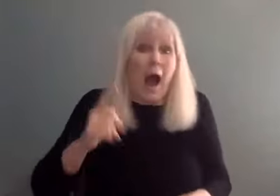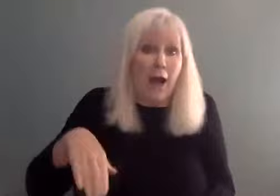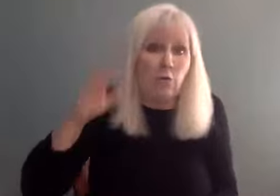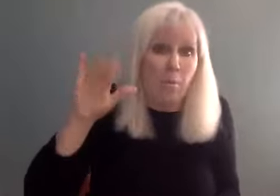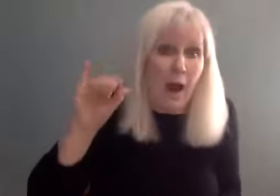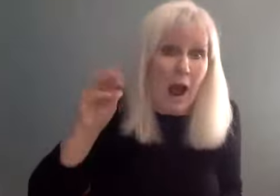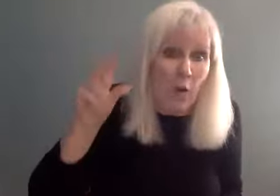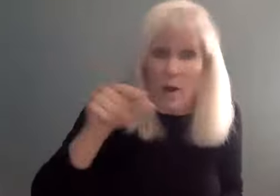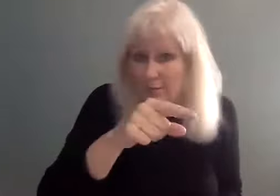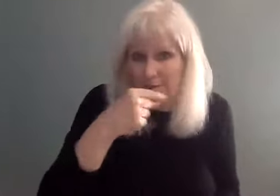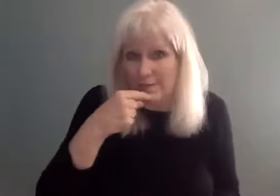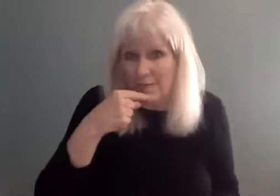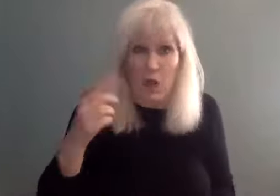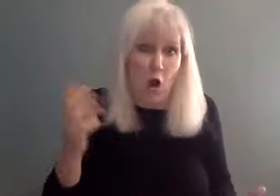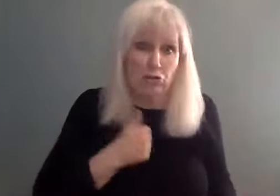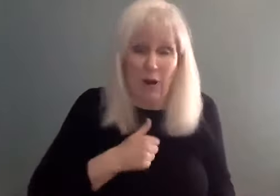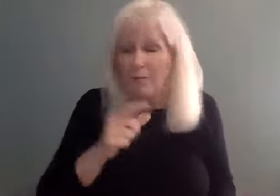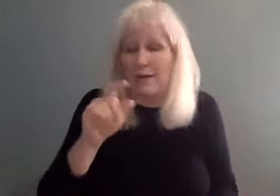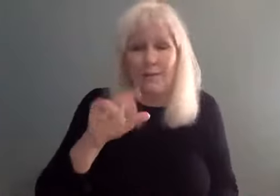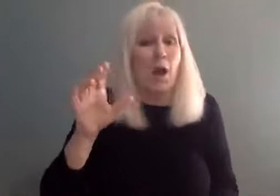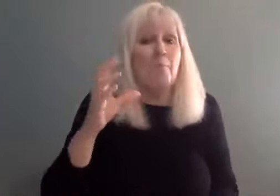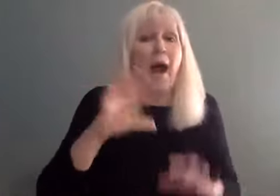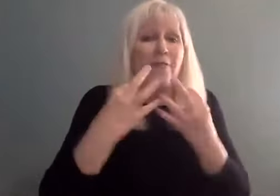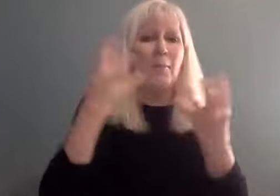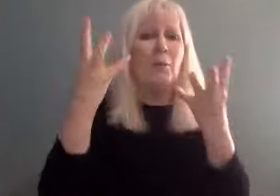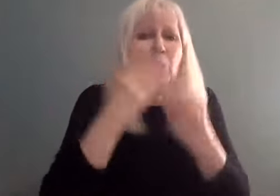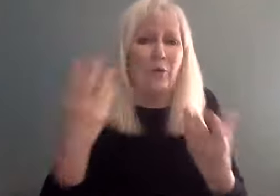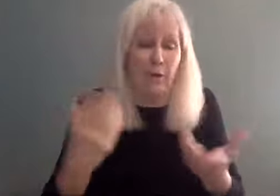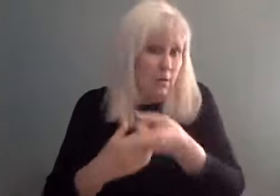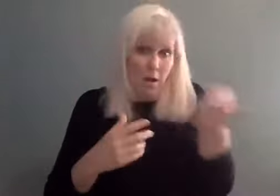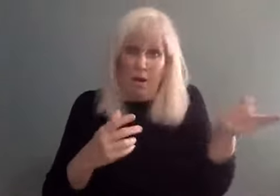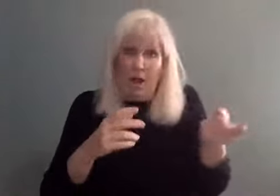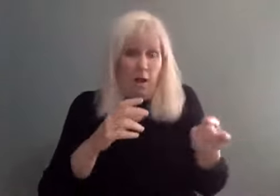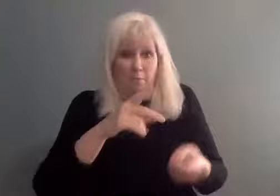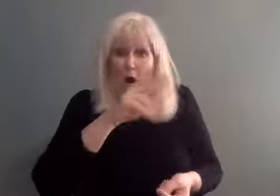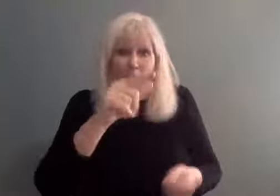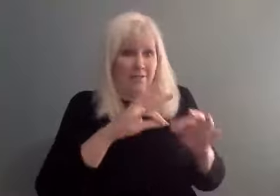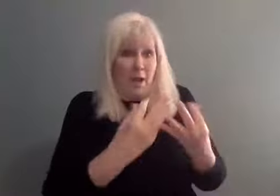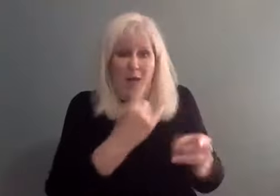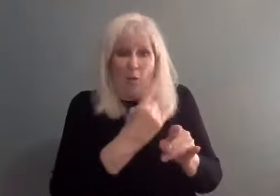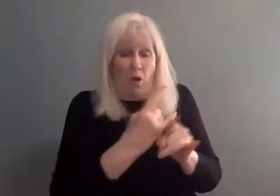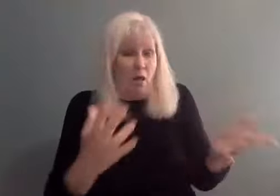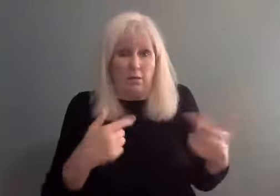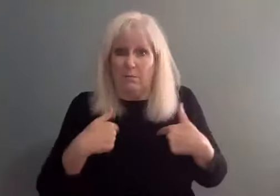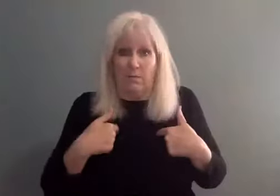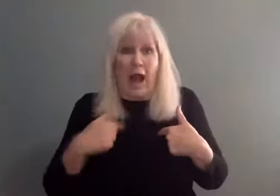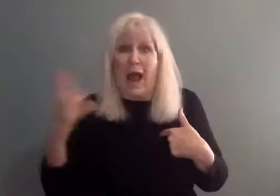up in a beautiful family, unlike Paula. And the Eastern Iowa is very hilly and beautiful, by the